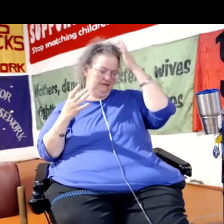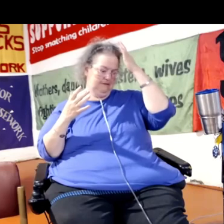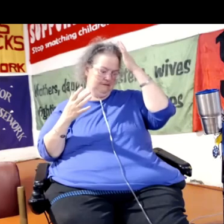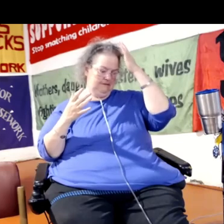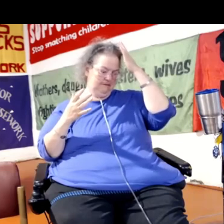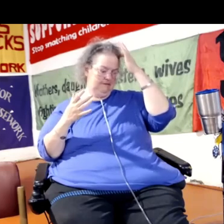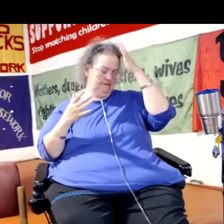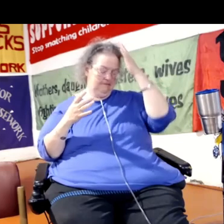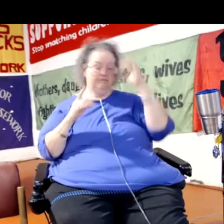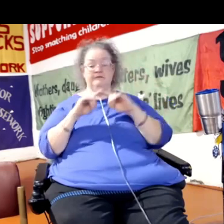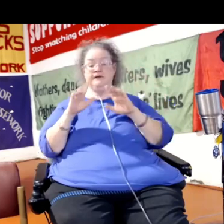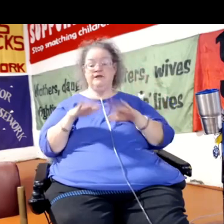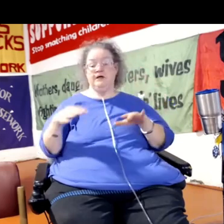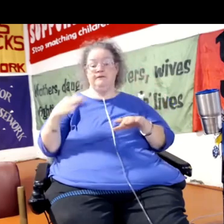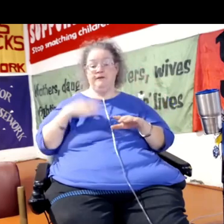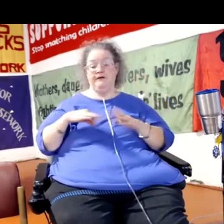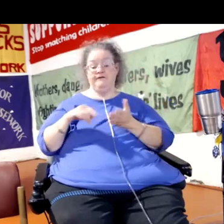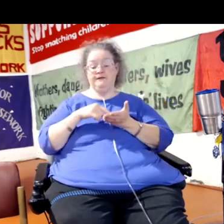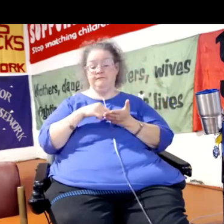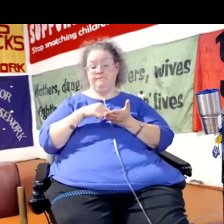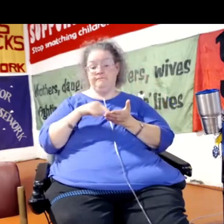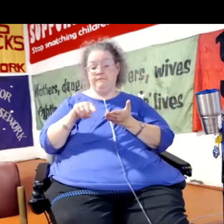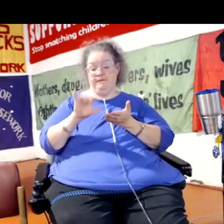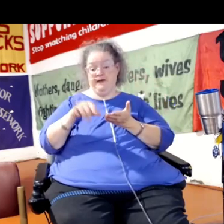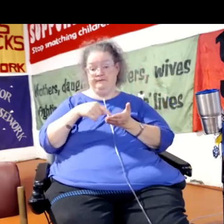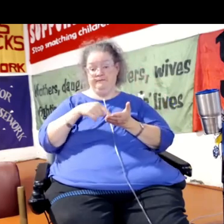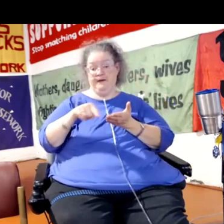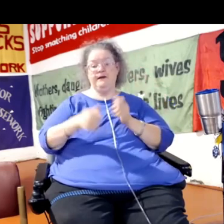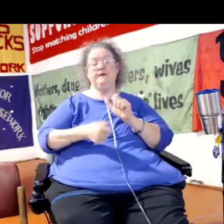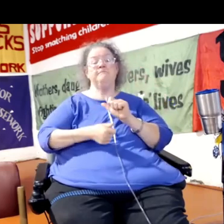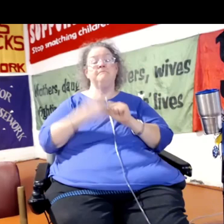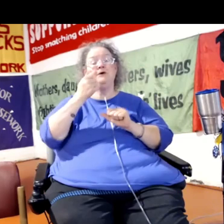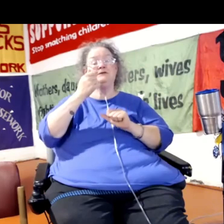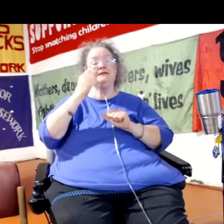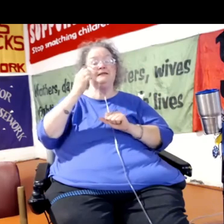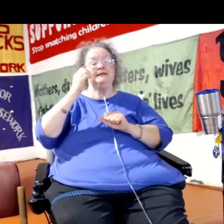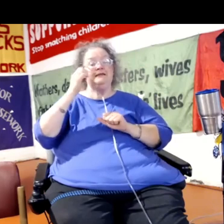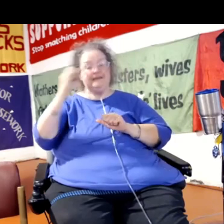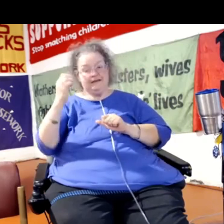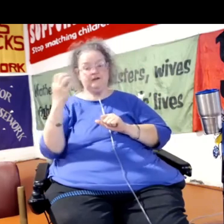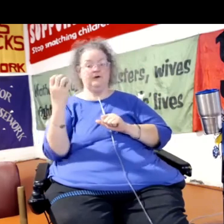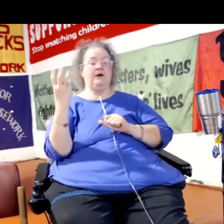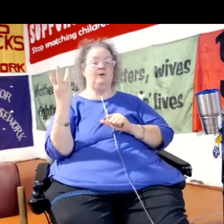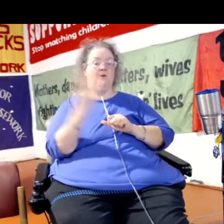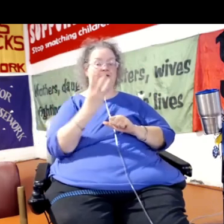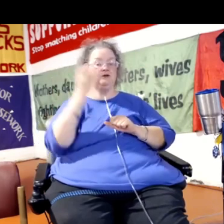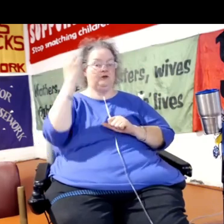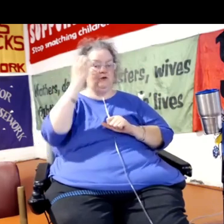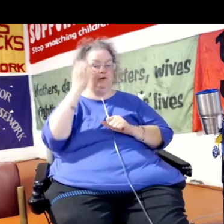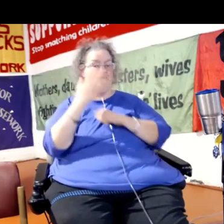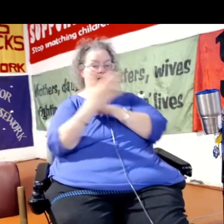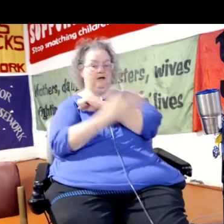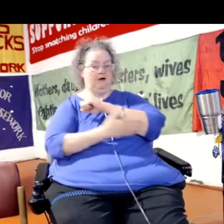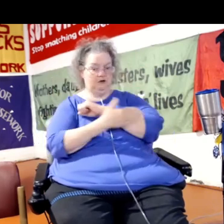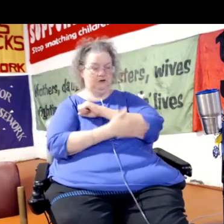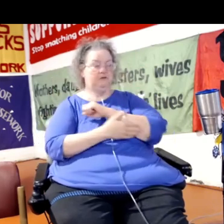The child benefit is now paid in most European, East and West European countries. But I think it's little